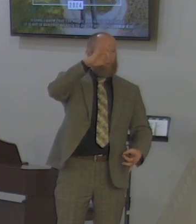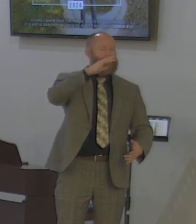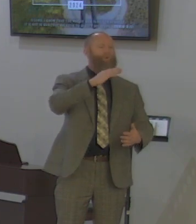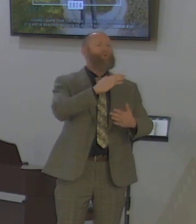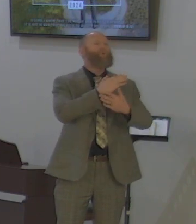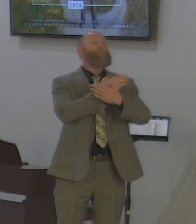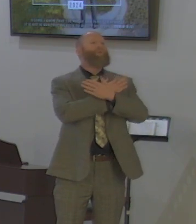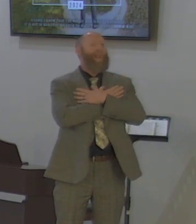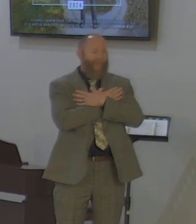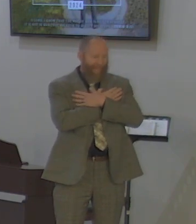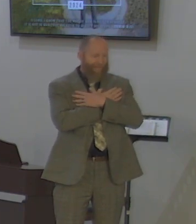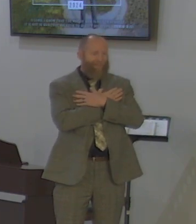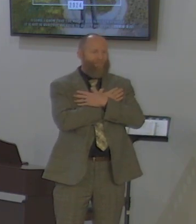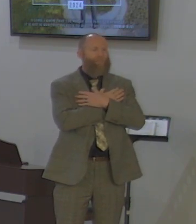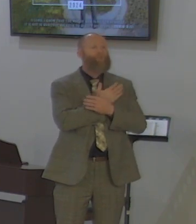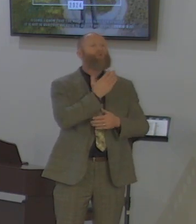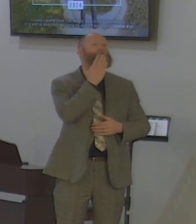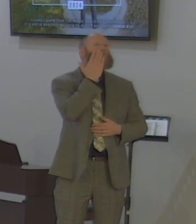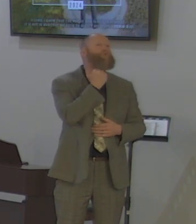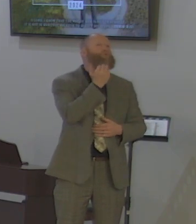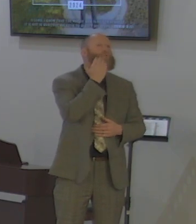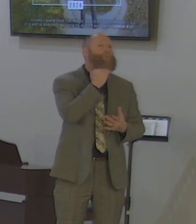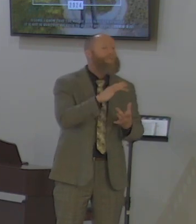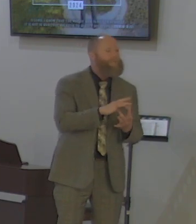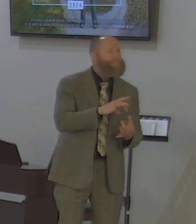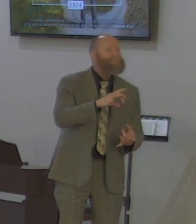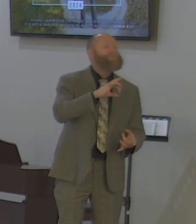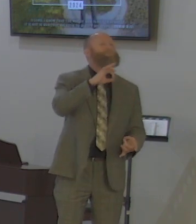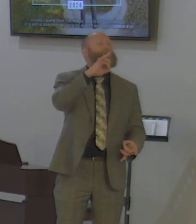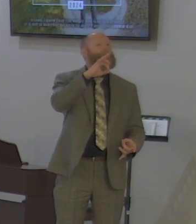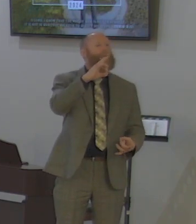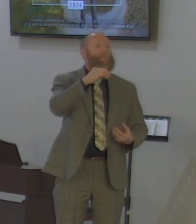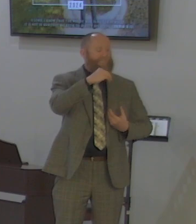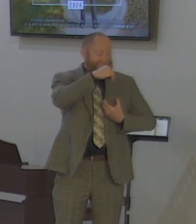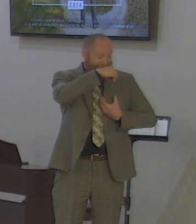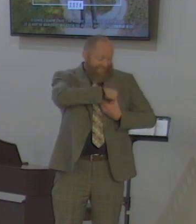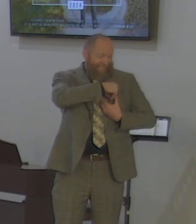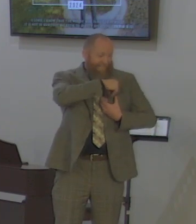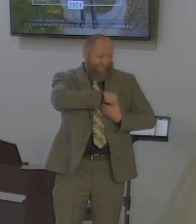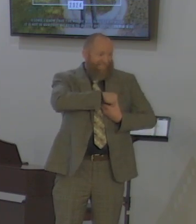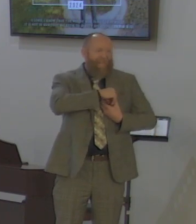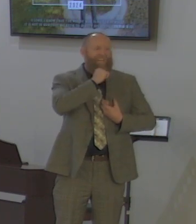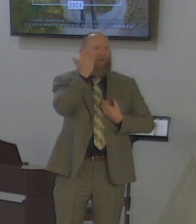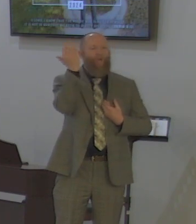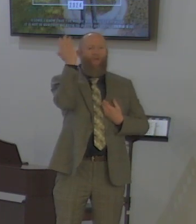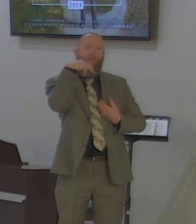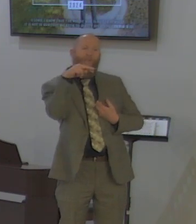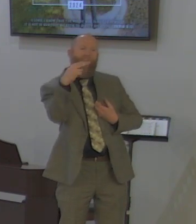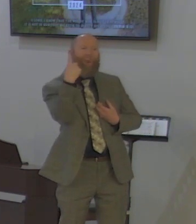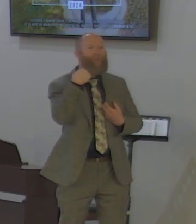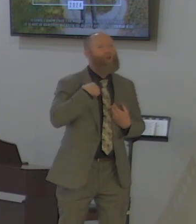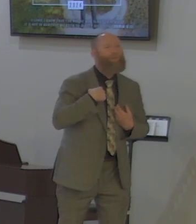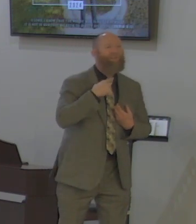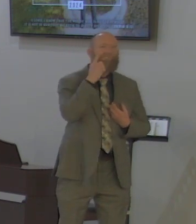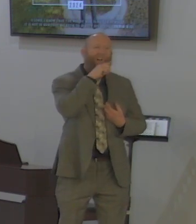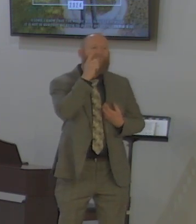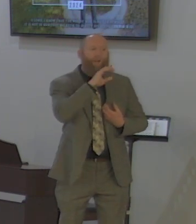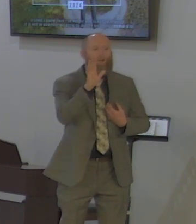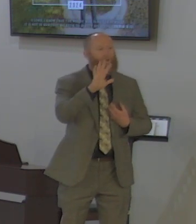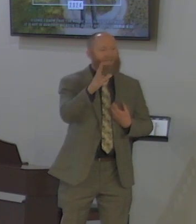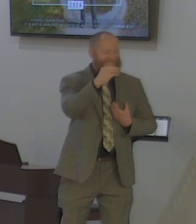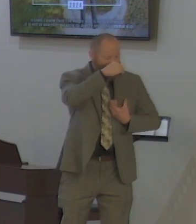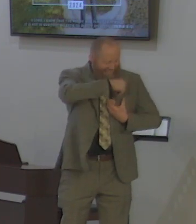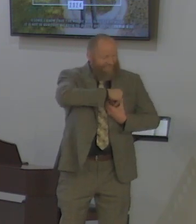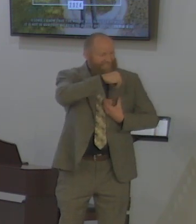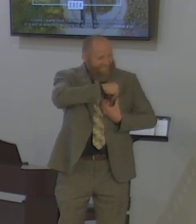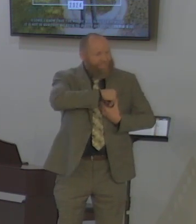our perspective, that we have a sweet spirit, and that we have that it's an inward thing. It's not all put on, and that it's quiet, meaning that it's willing to set